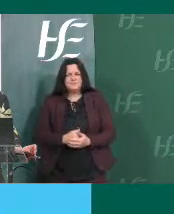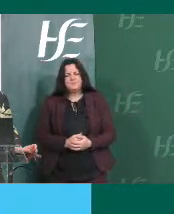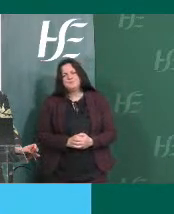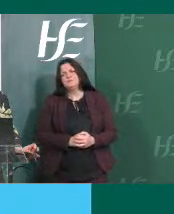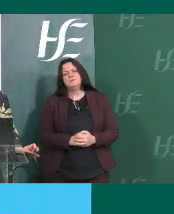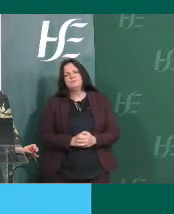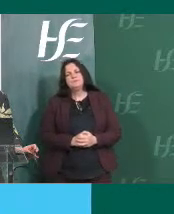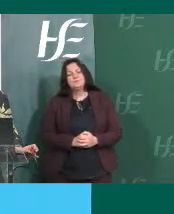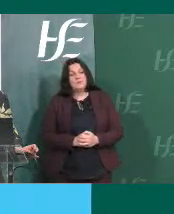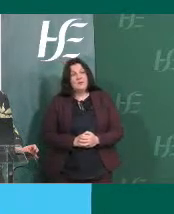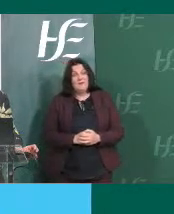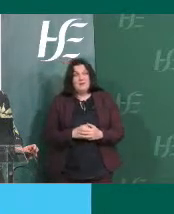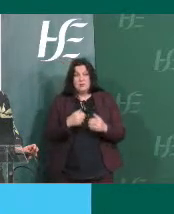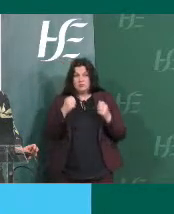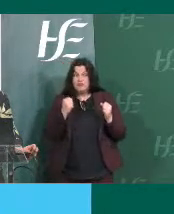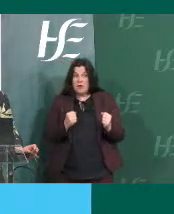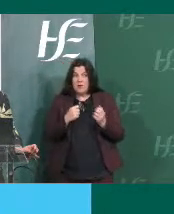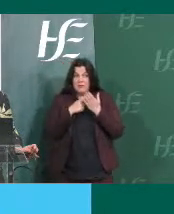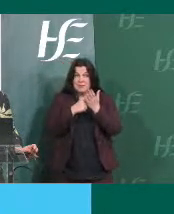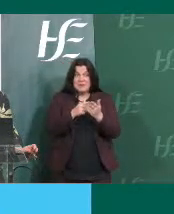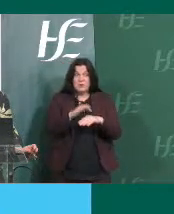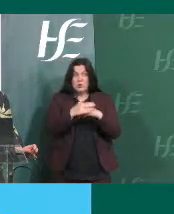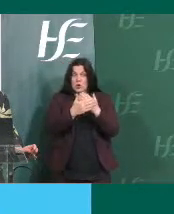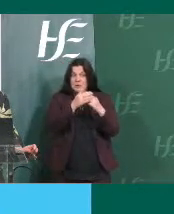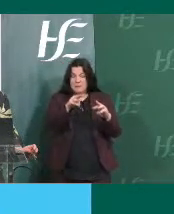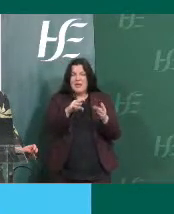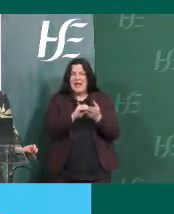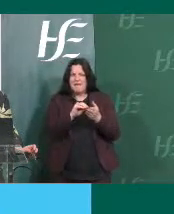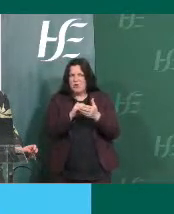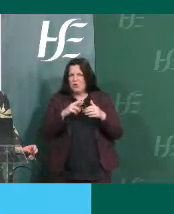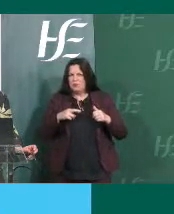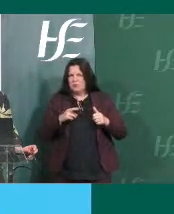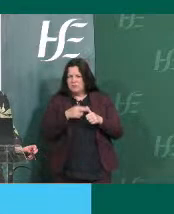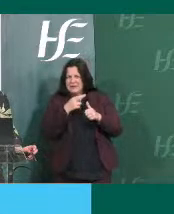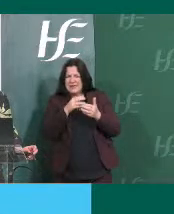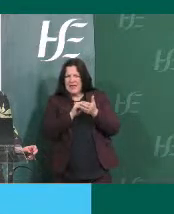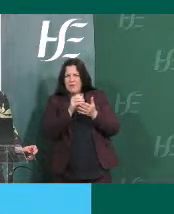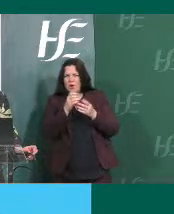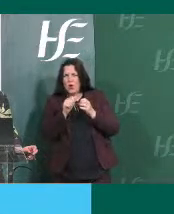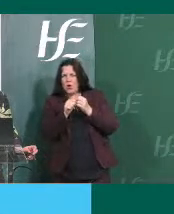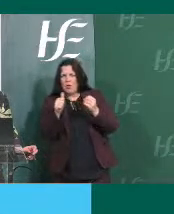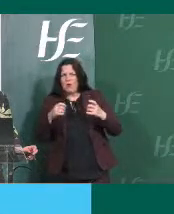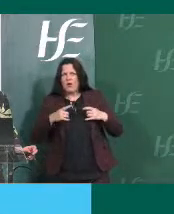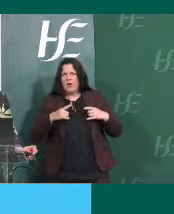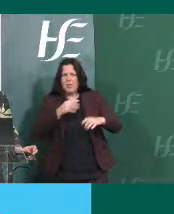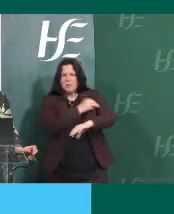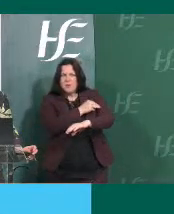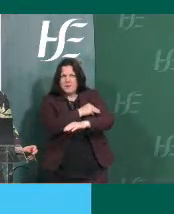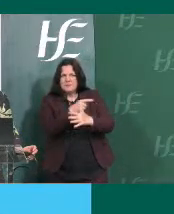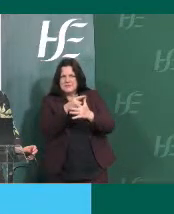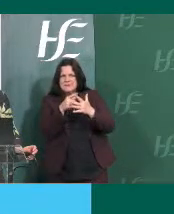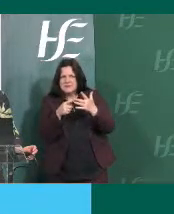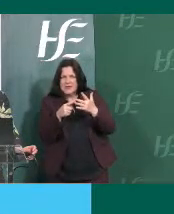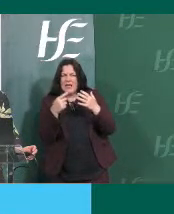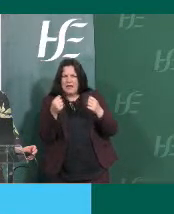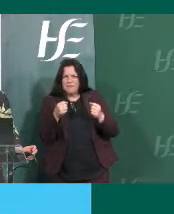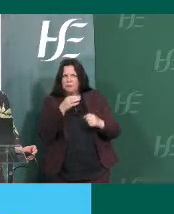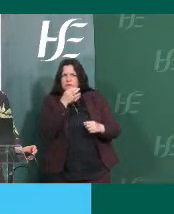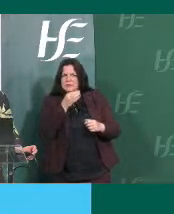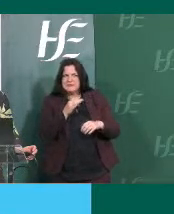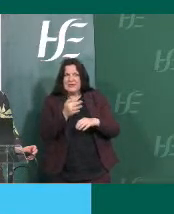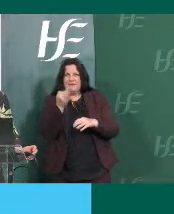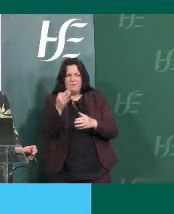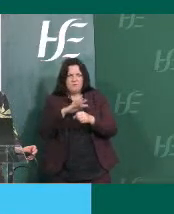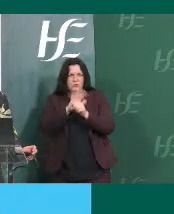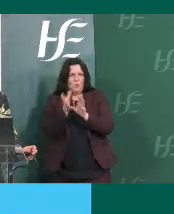So the vaccine is strongly recommended for young people who have underlying medical conditions that might put them at increased risk of severe COVID-19 disease. And we're also